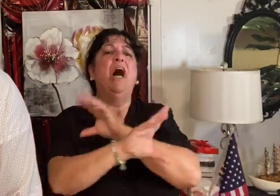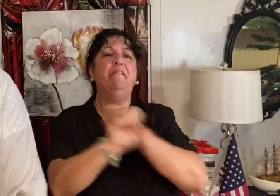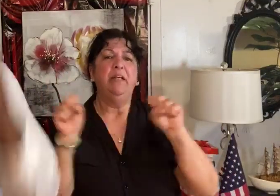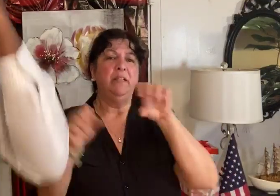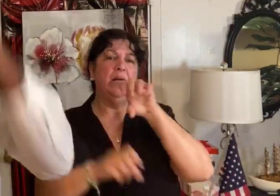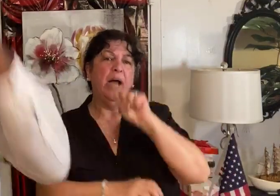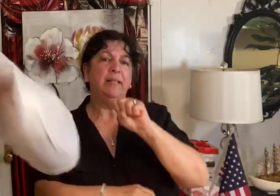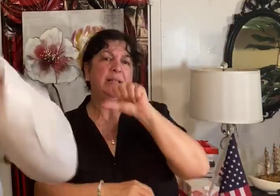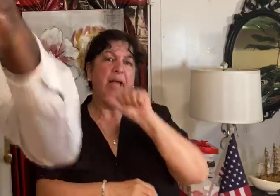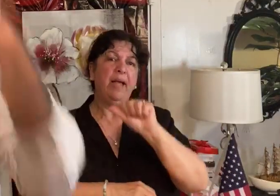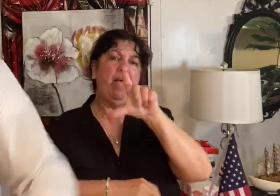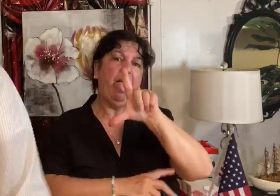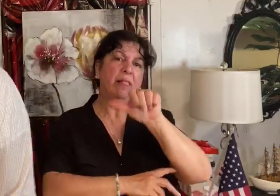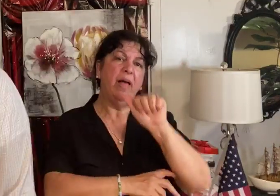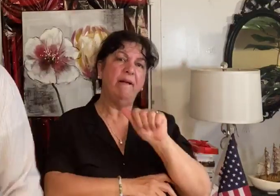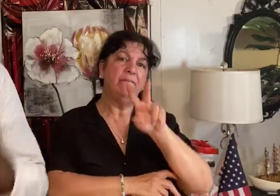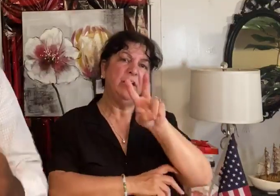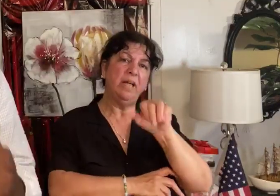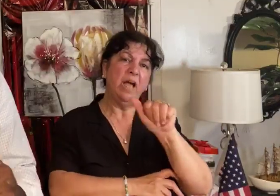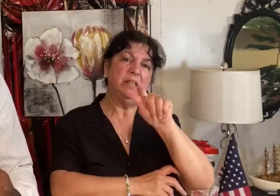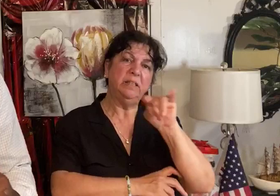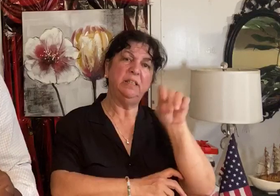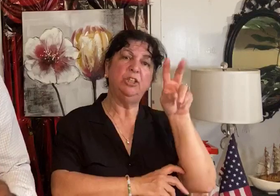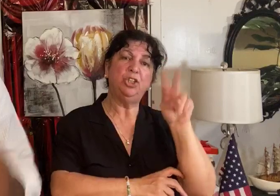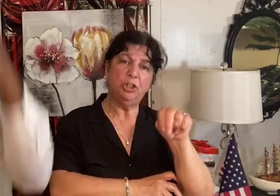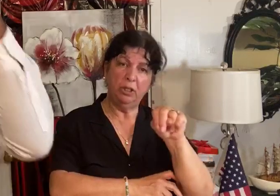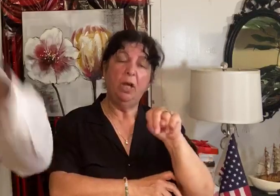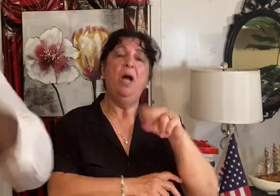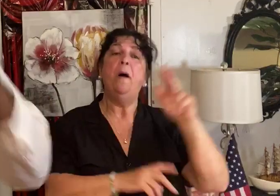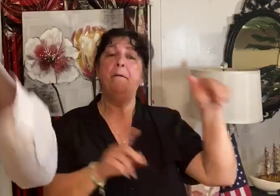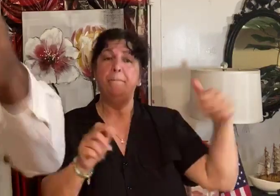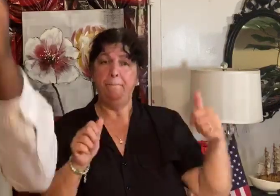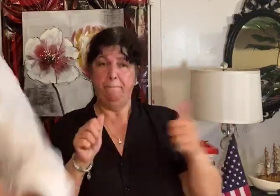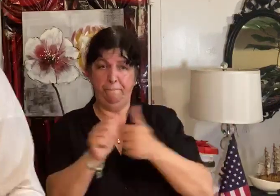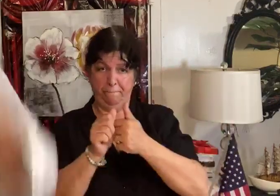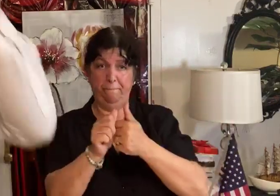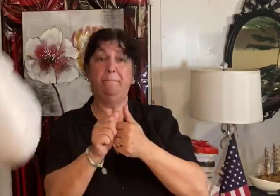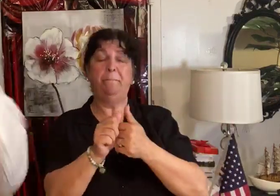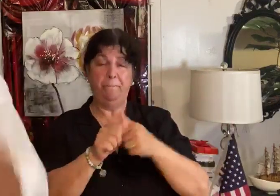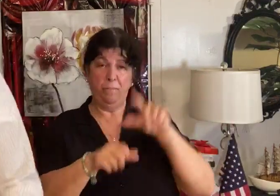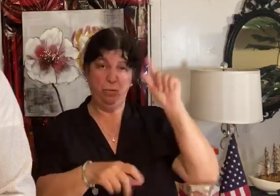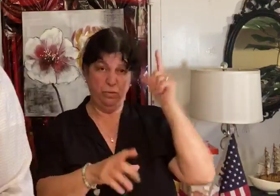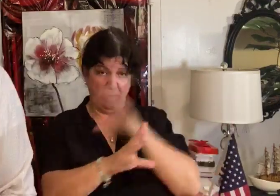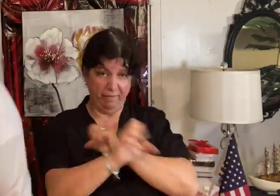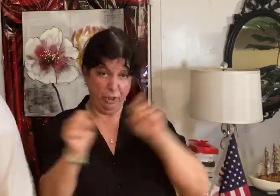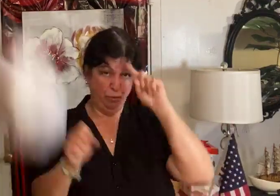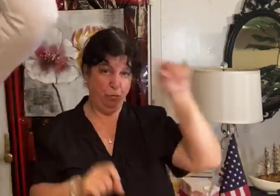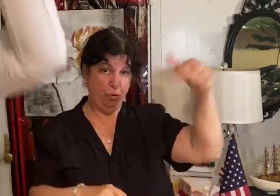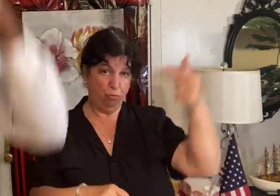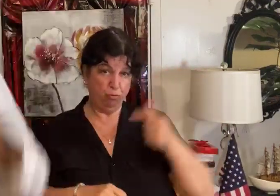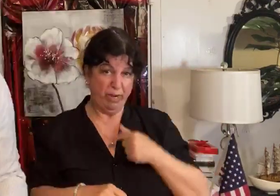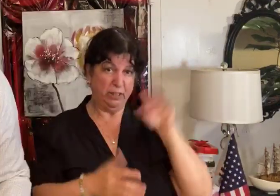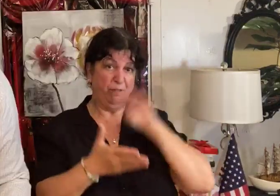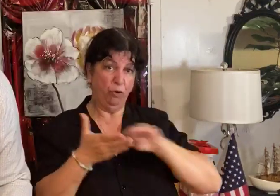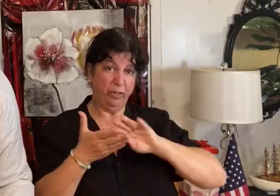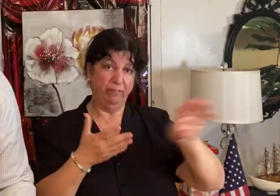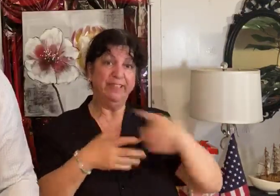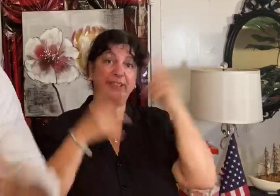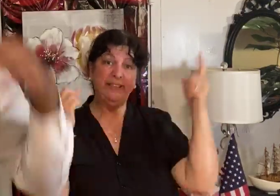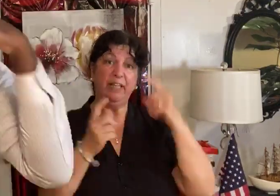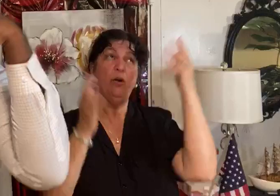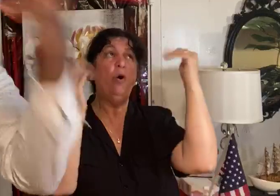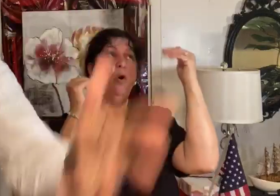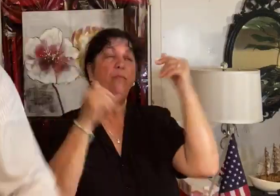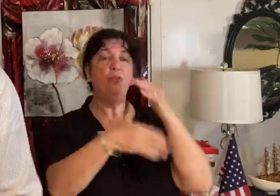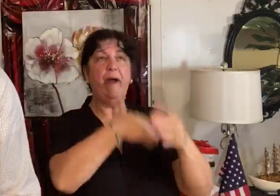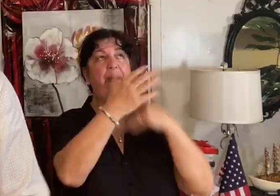apostles' doctrine? Salvation by grace. What's the apostles' doctrine? Salvation by grace. Forgiveness of sin. Hope for heaven.